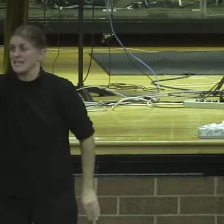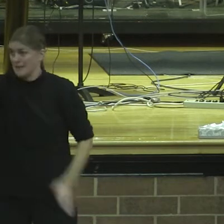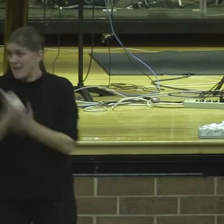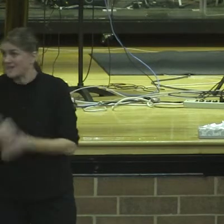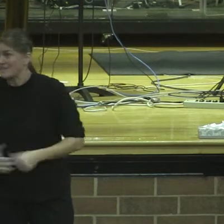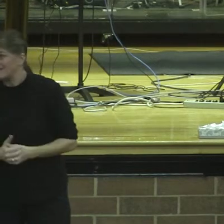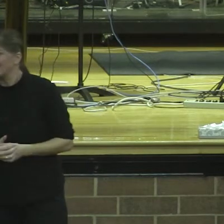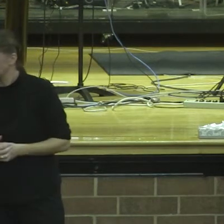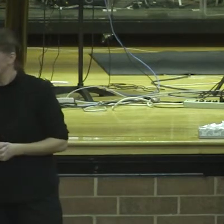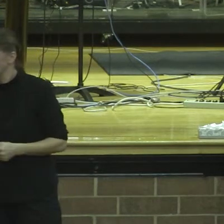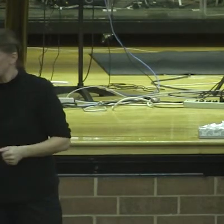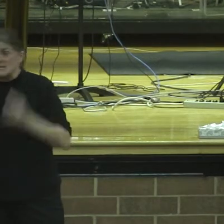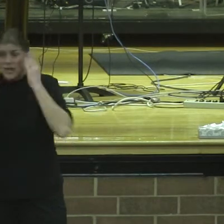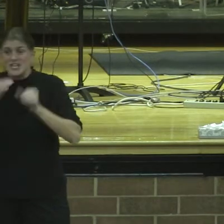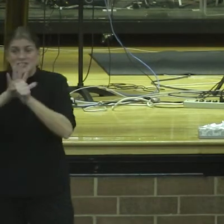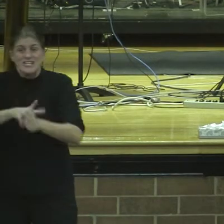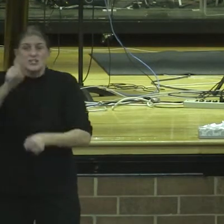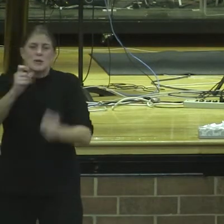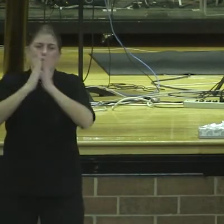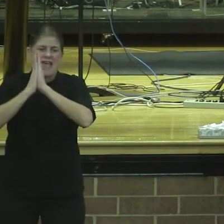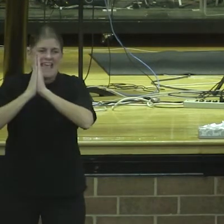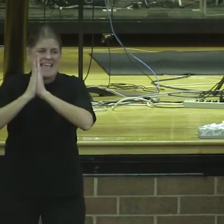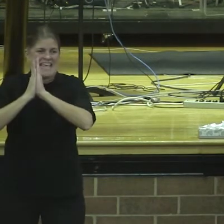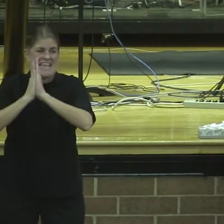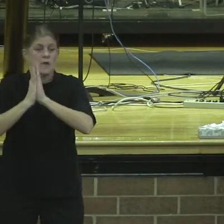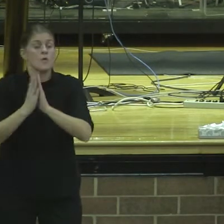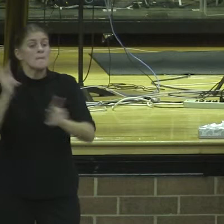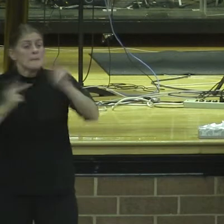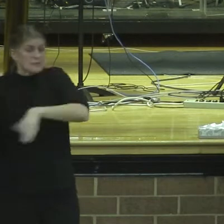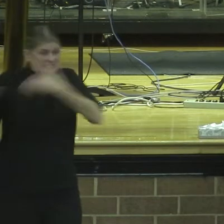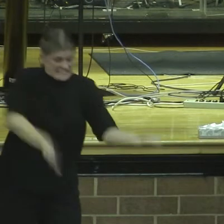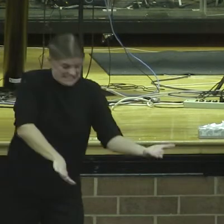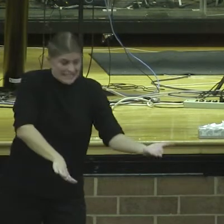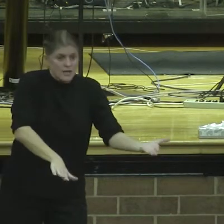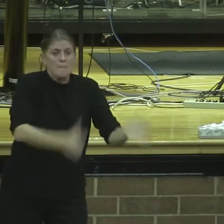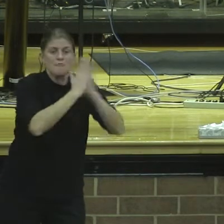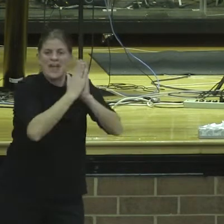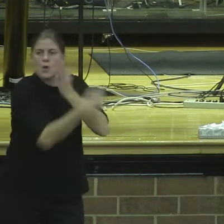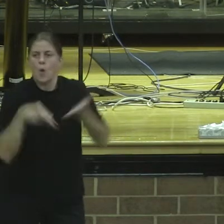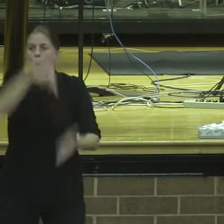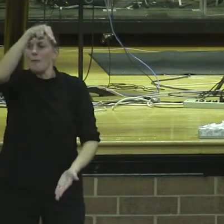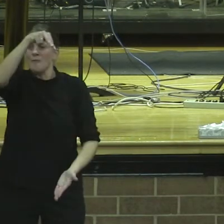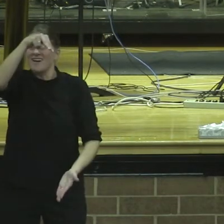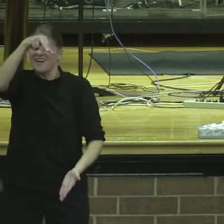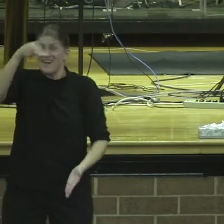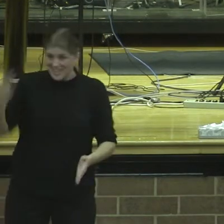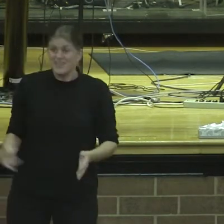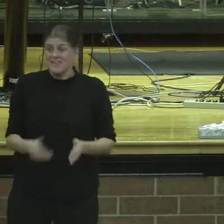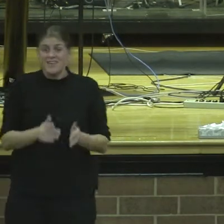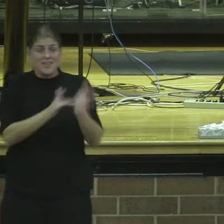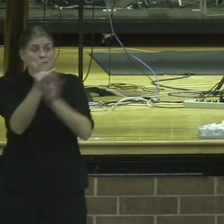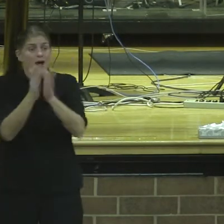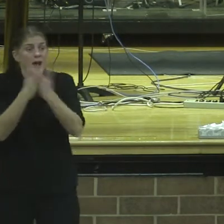Amen? In the Bible, prayer raised people from the dead. In the Bible, prayer parted the Red Sea and sent